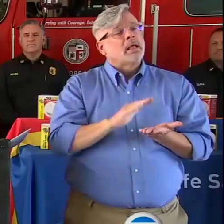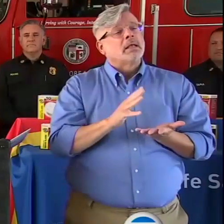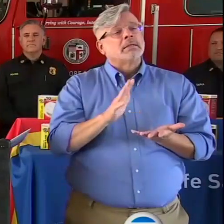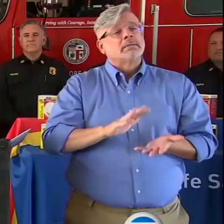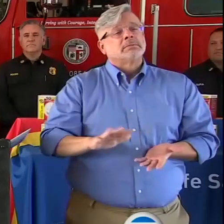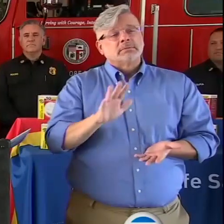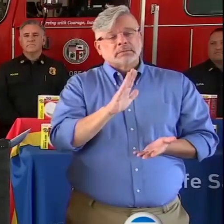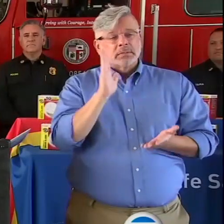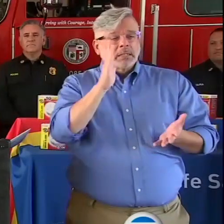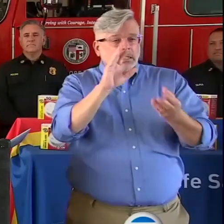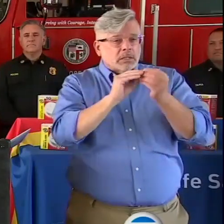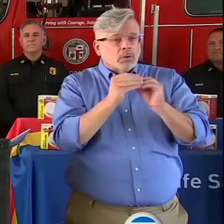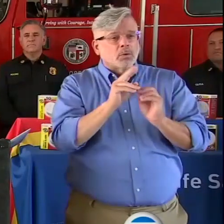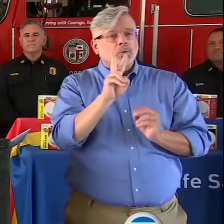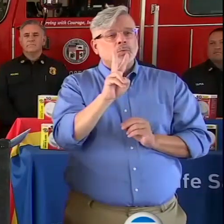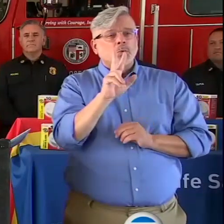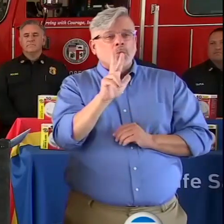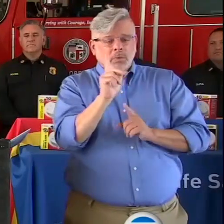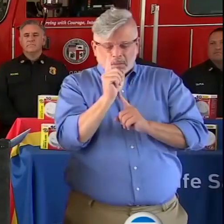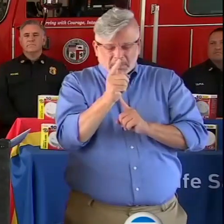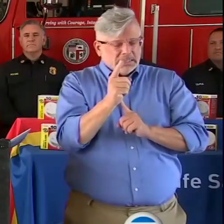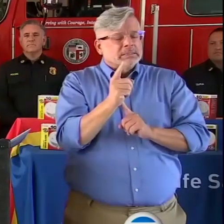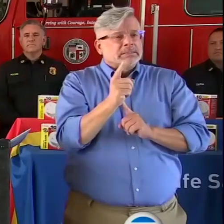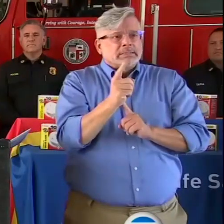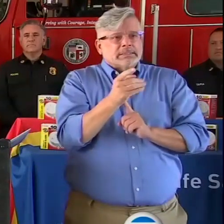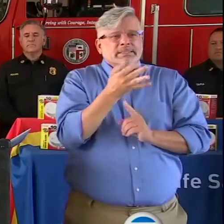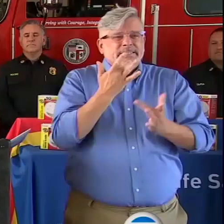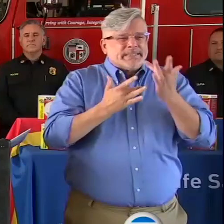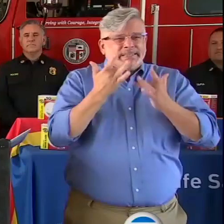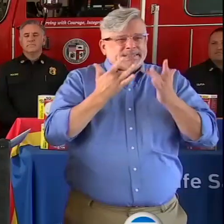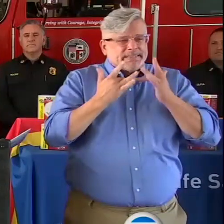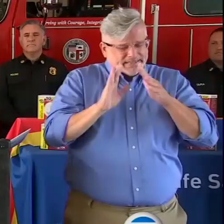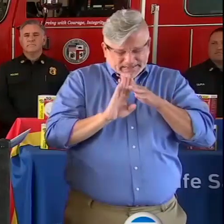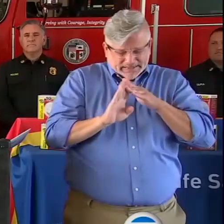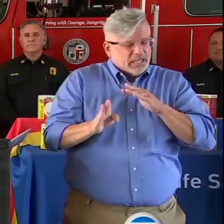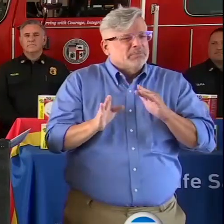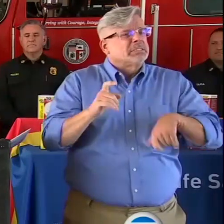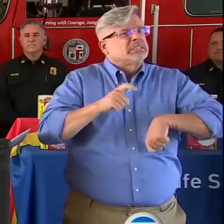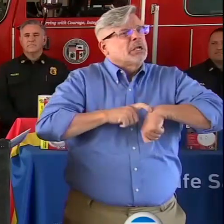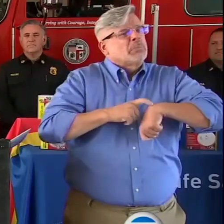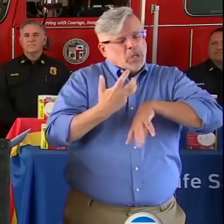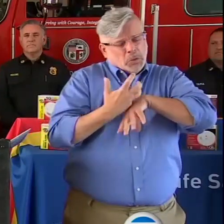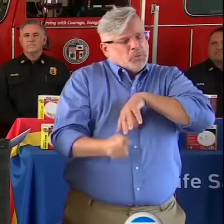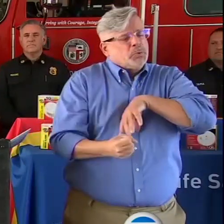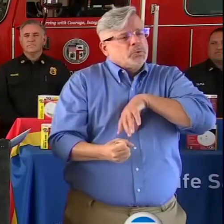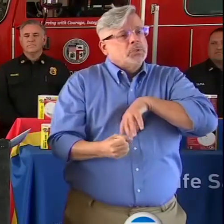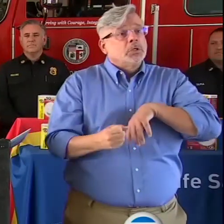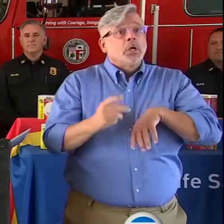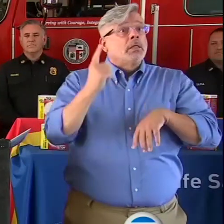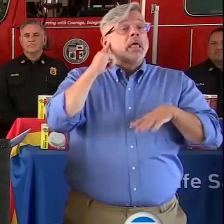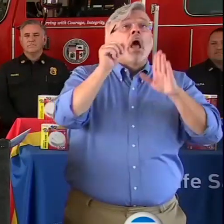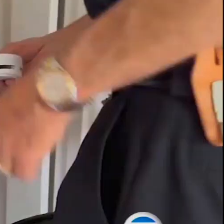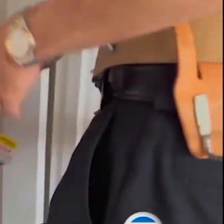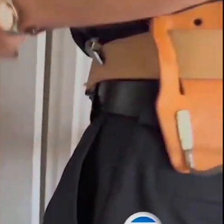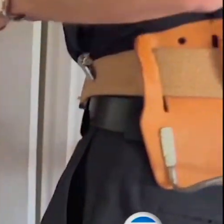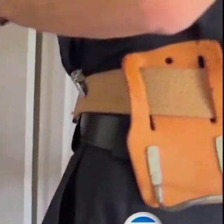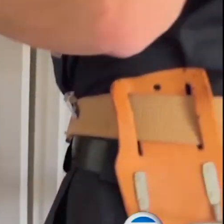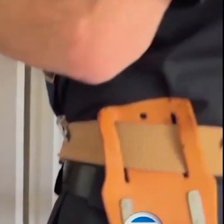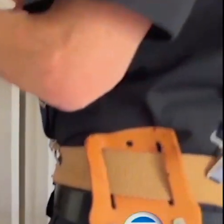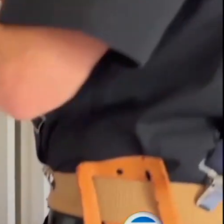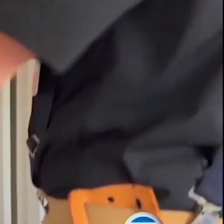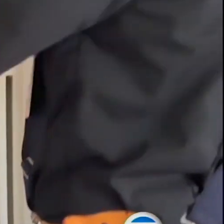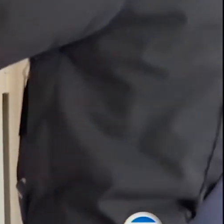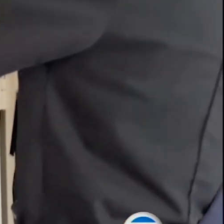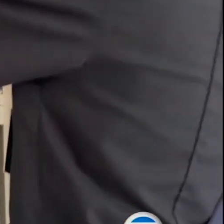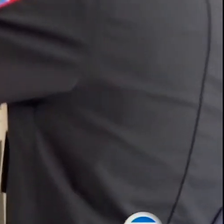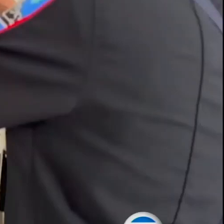pay attention to this number, 2 to 3 minutes to escape from fire. The sooner you hear the smoke alarms, the more